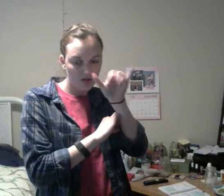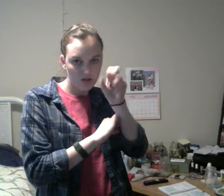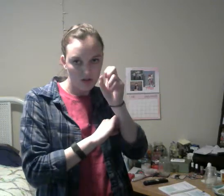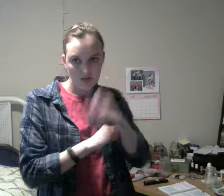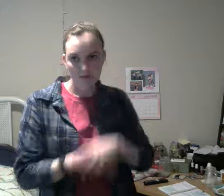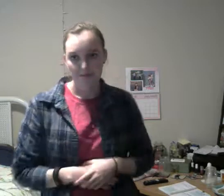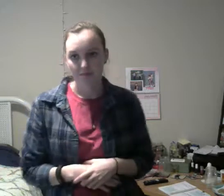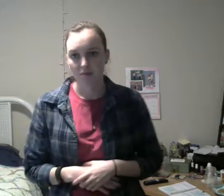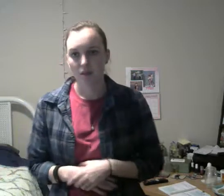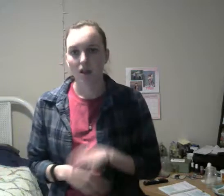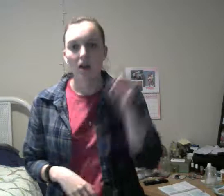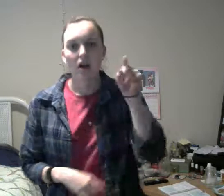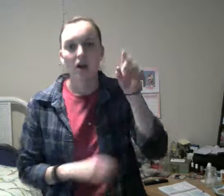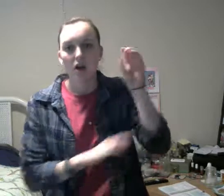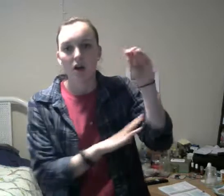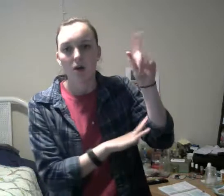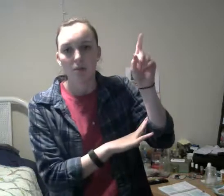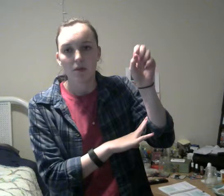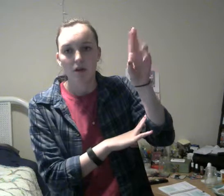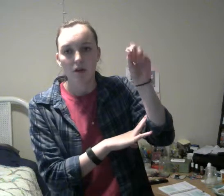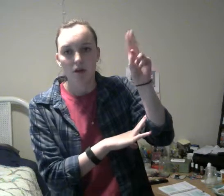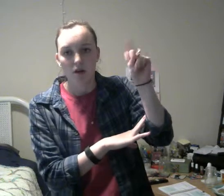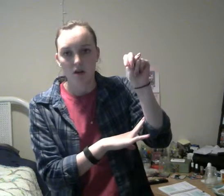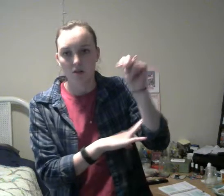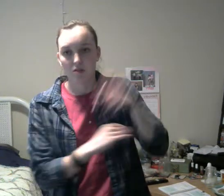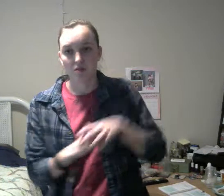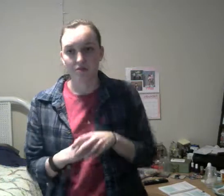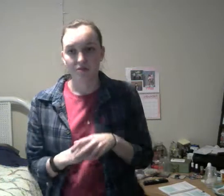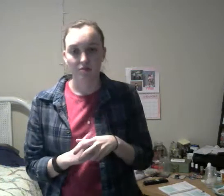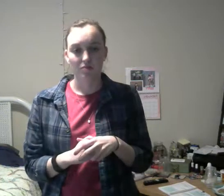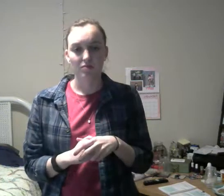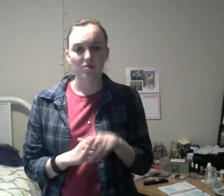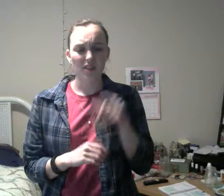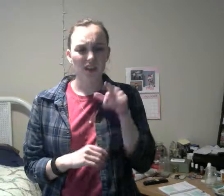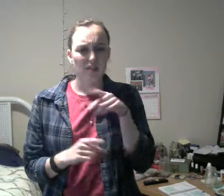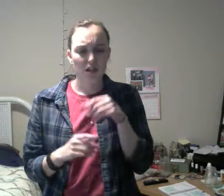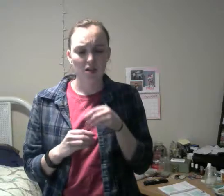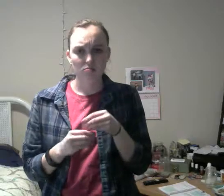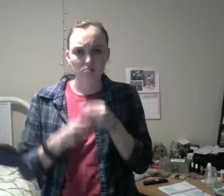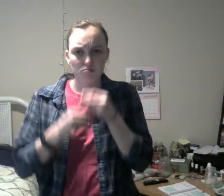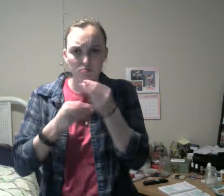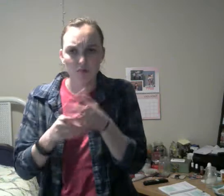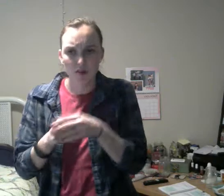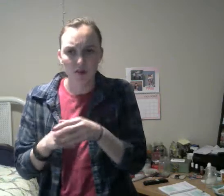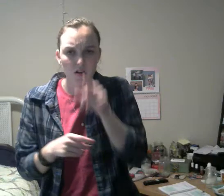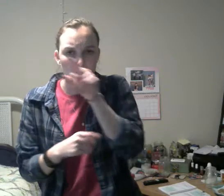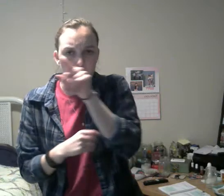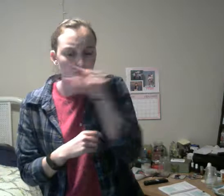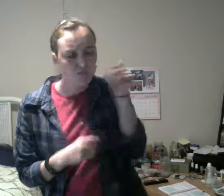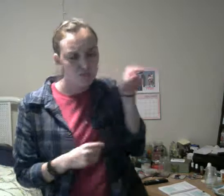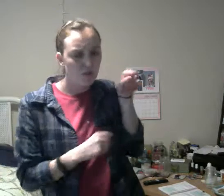operon and look at the major parts of an operon. They're basically going to be the promoter. This is the region where that RNA polymerase can grab on